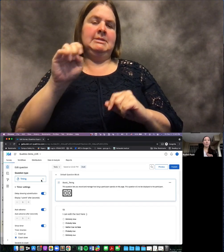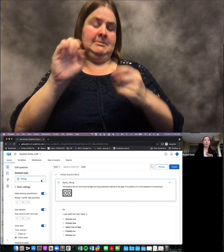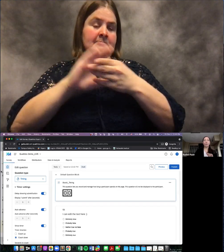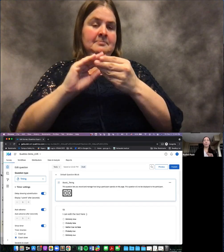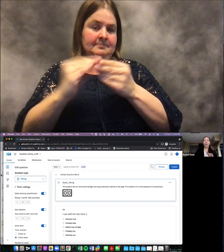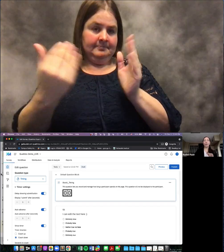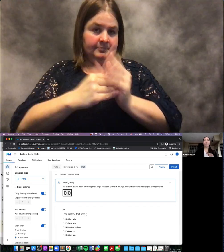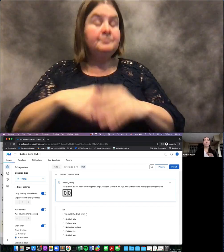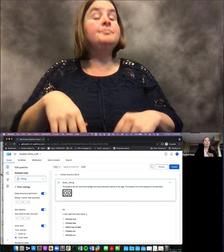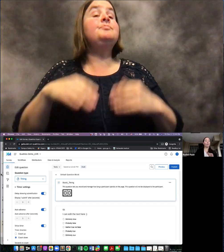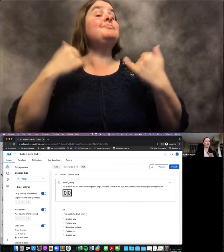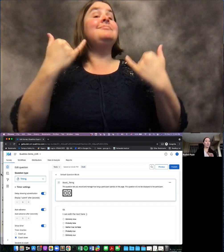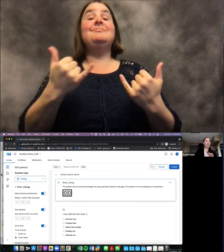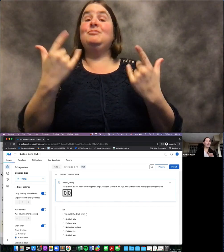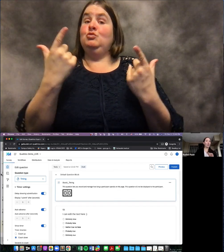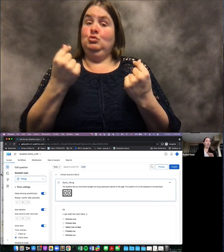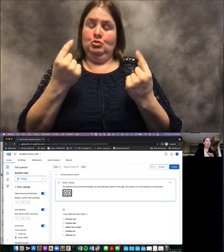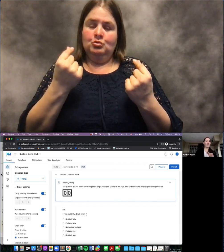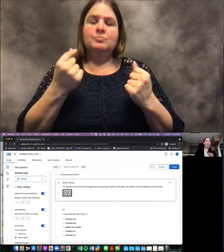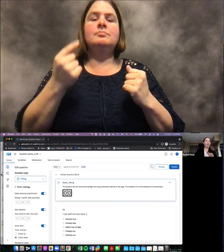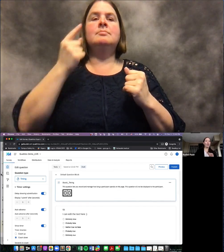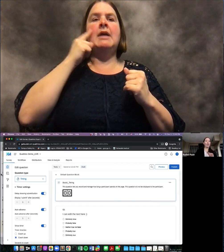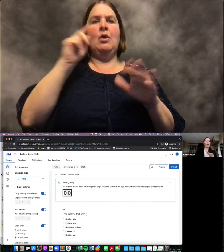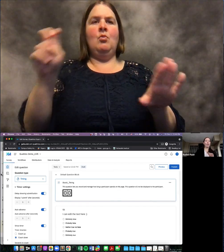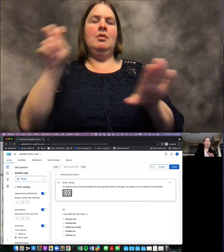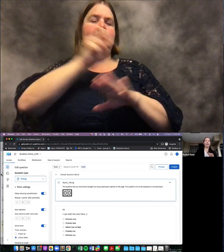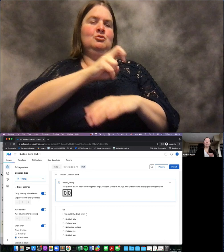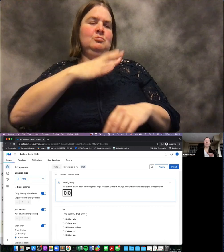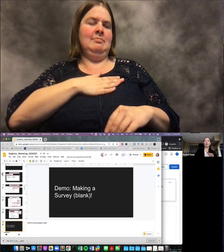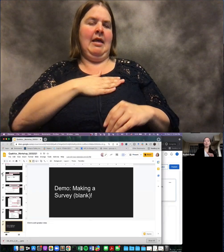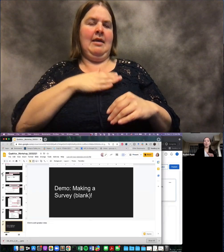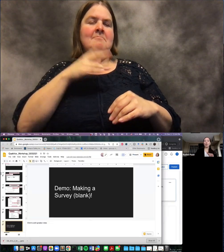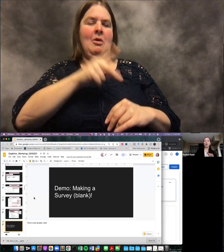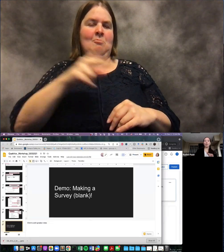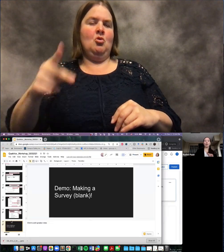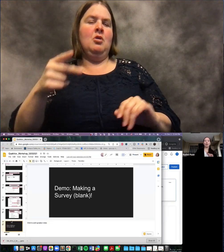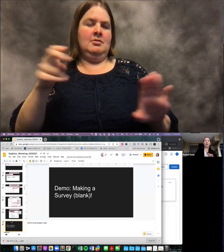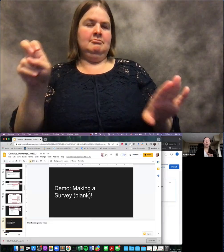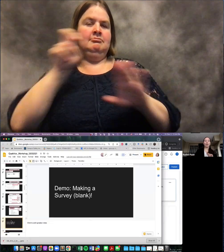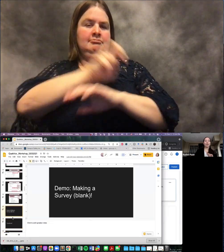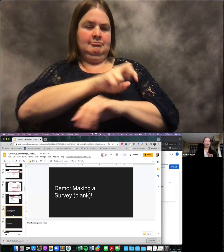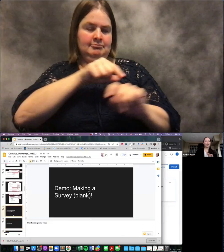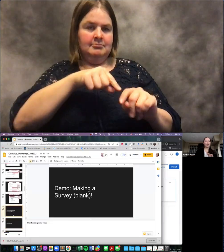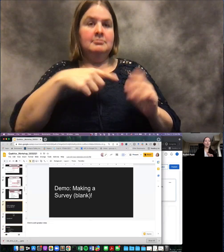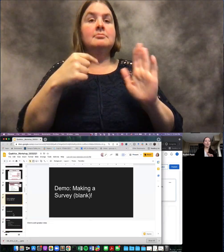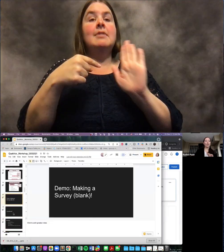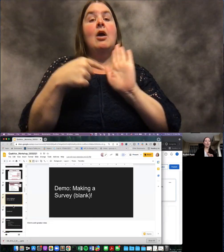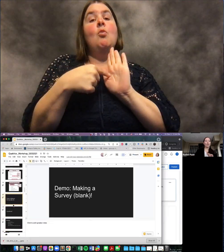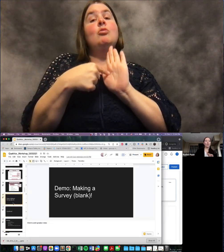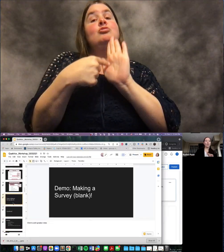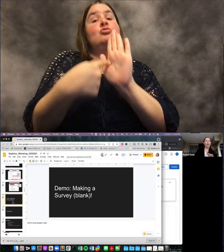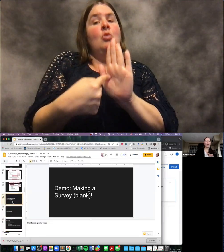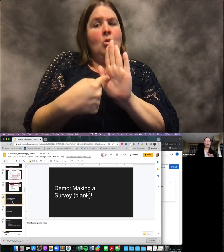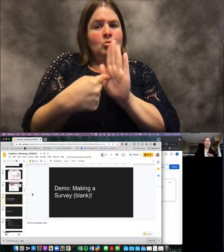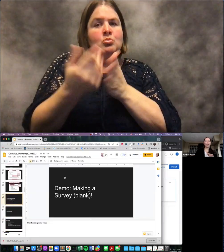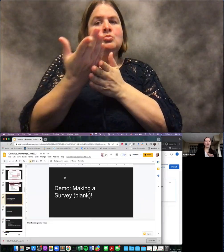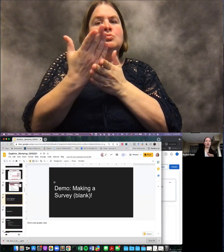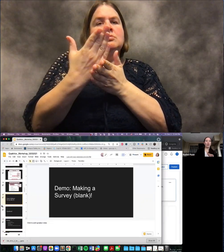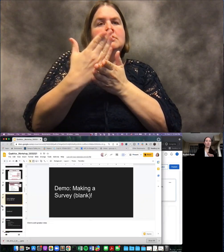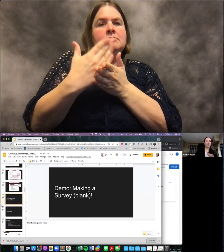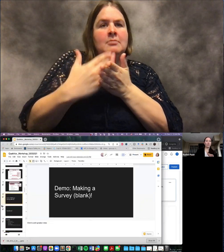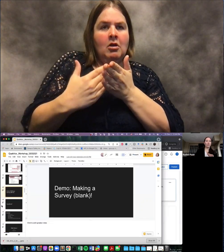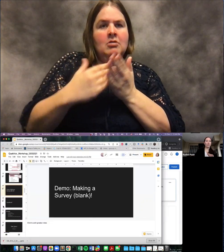next, I'm going to switch back over to my presentation, and I'm going to show you some of the